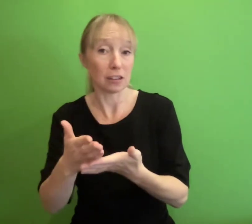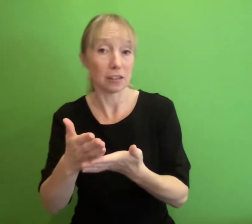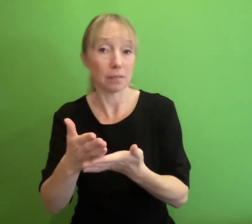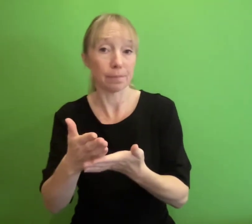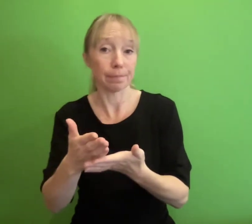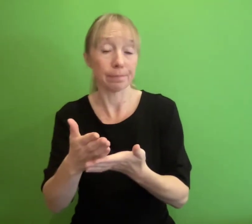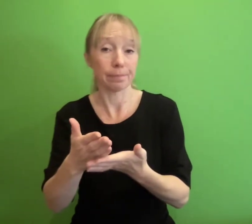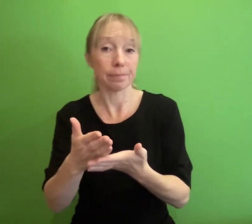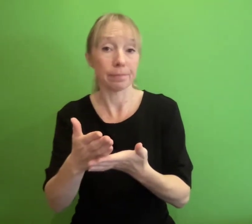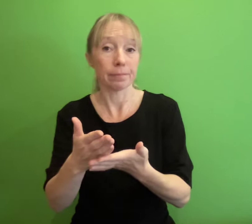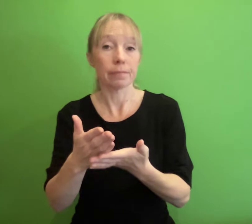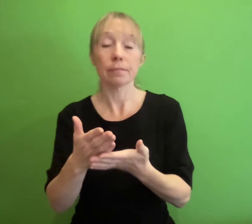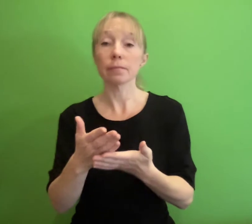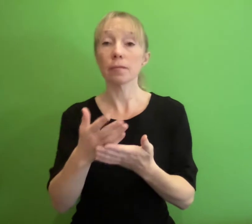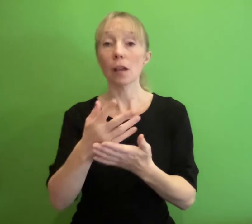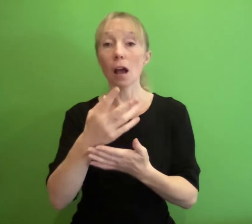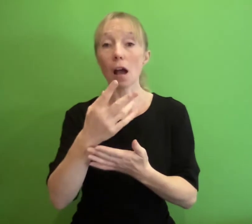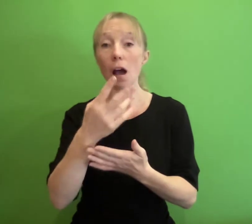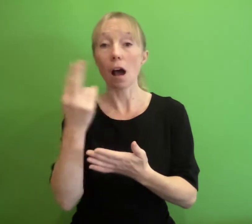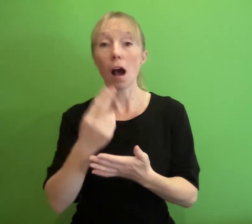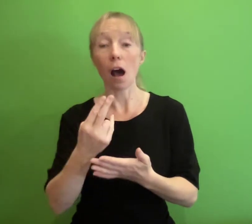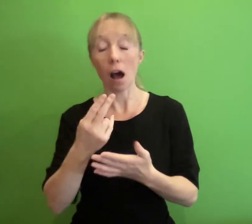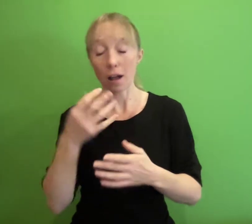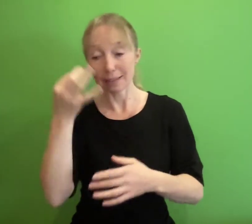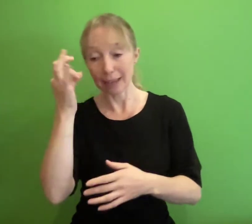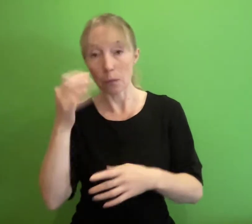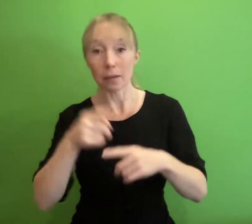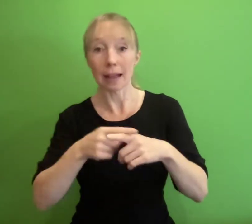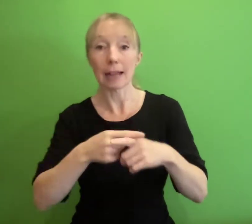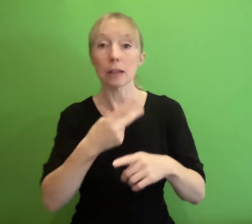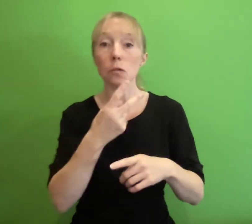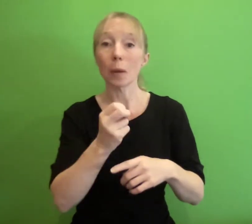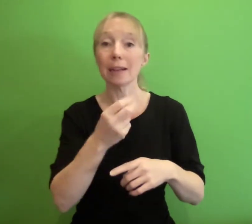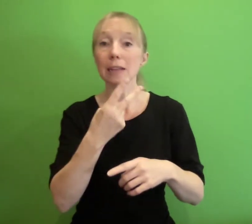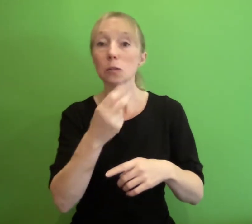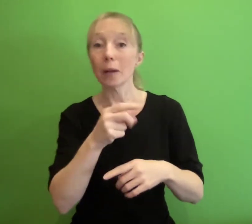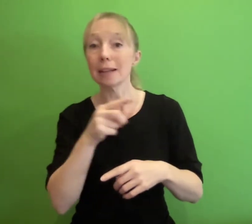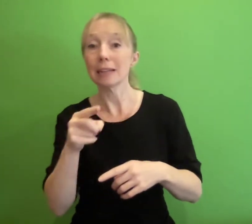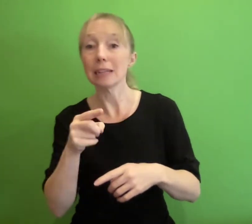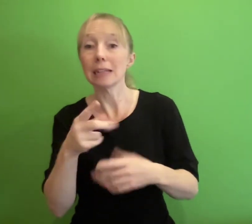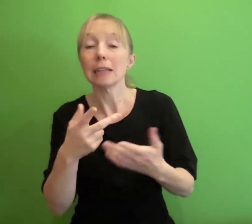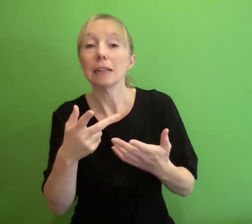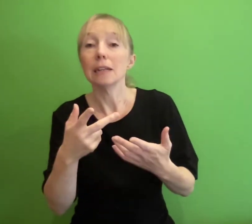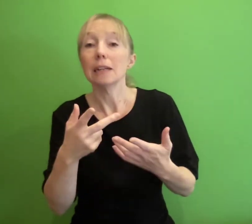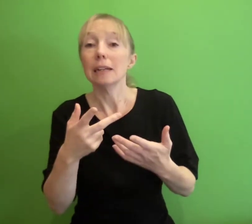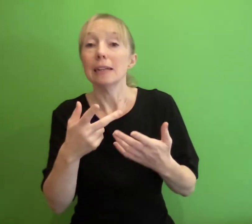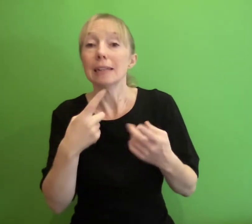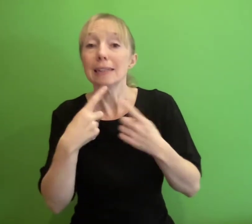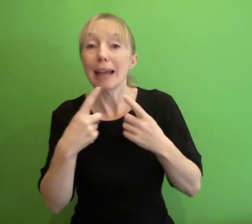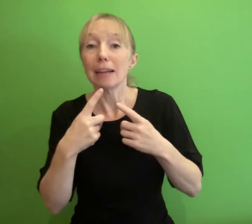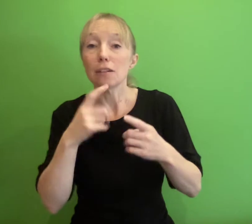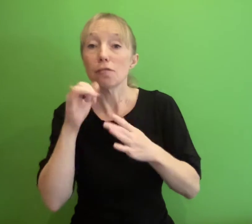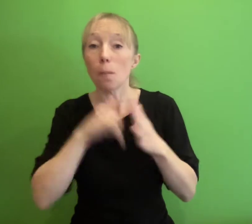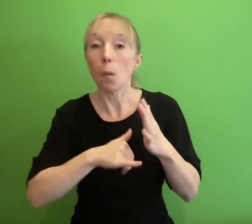From Arts Council England's 2020 to 21 data report, literature national portfolio